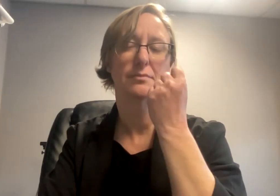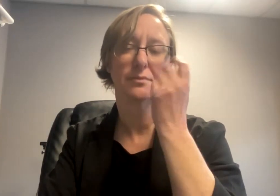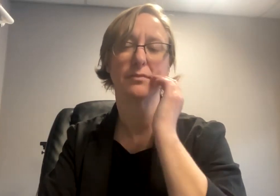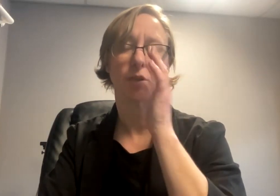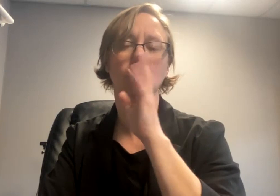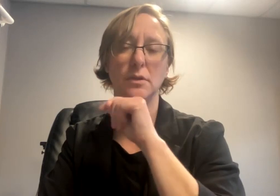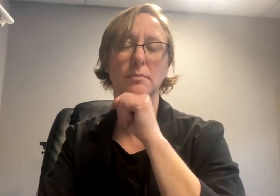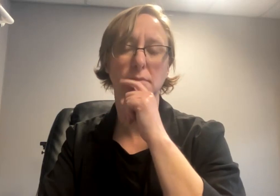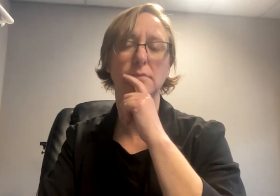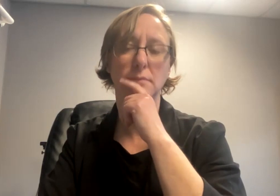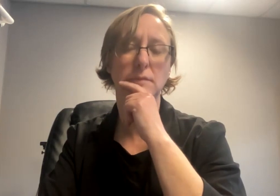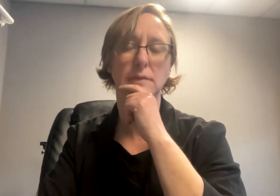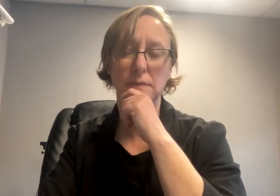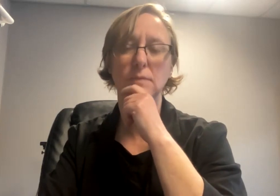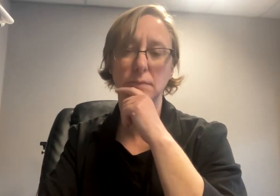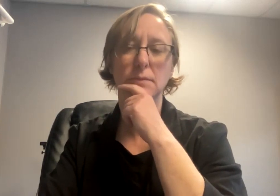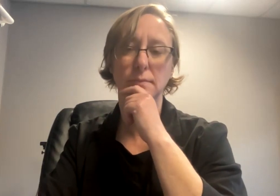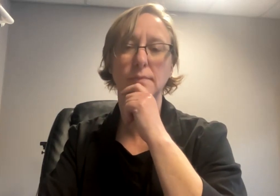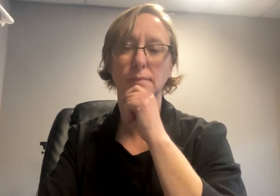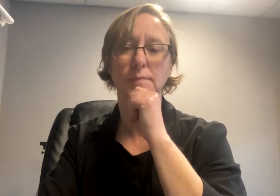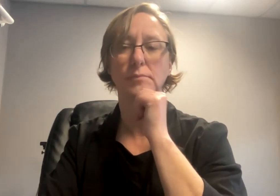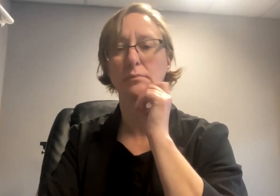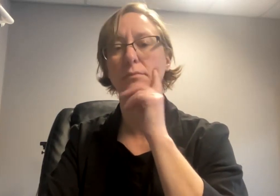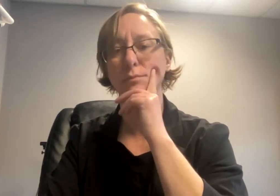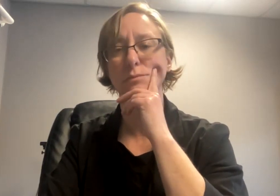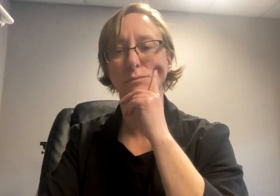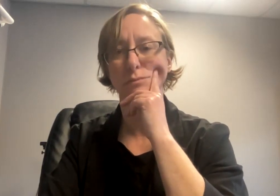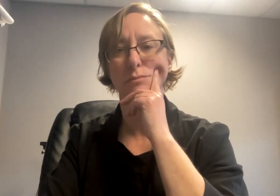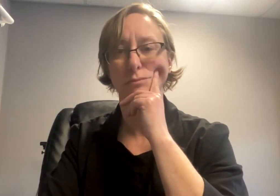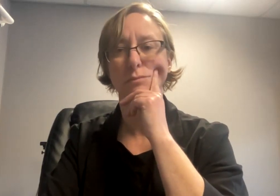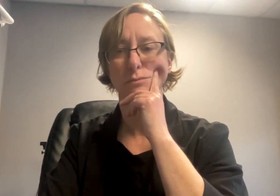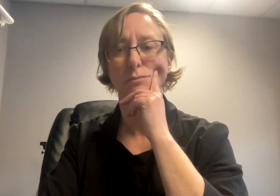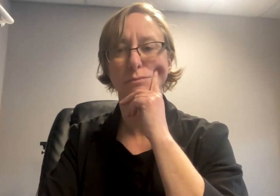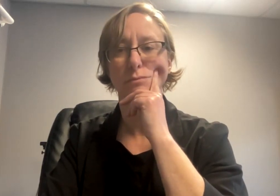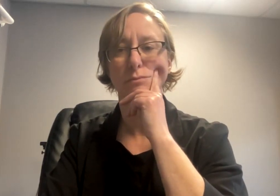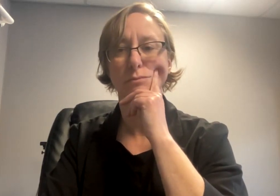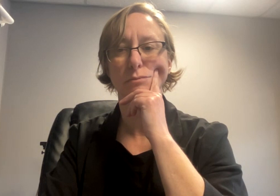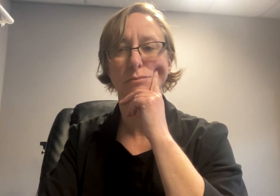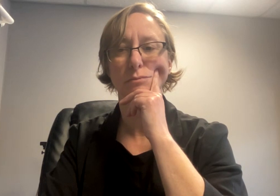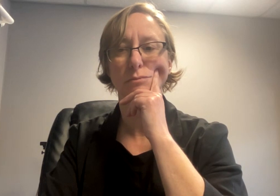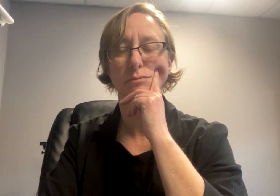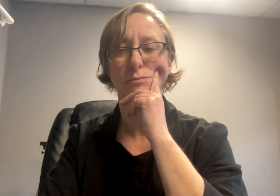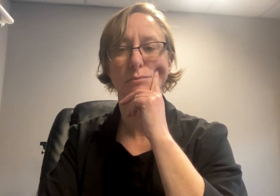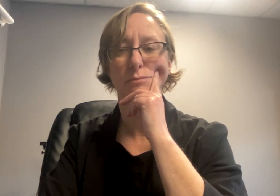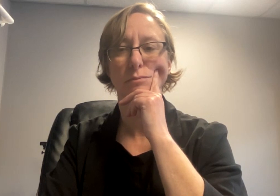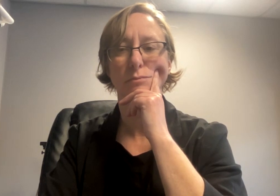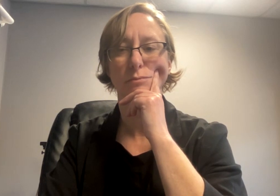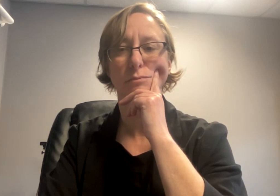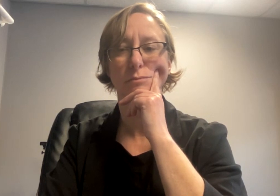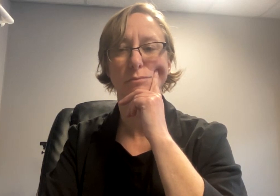your reasoning for your answer so that you can have people who are deaf and people who are hearing backing